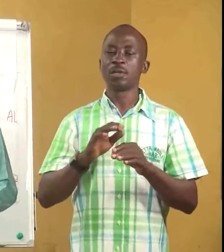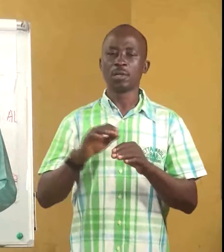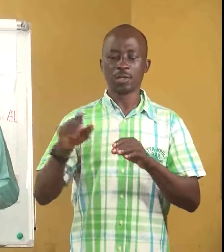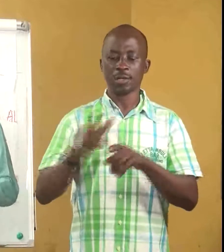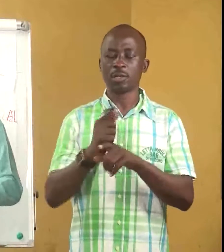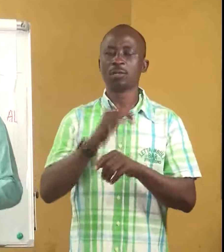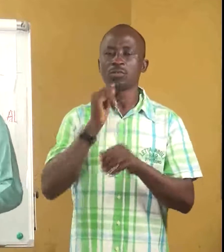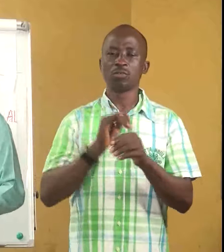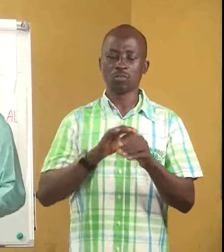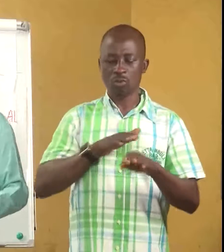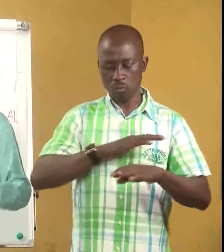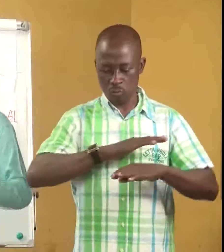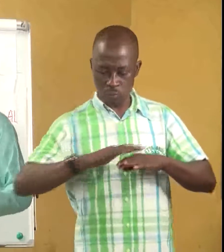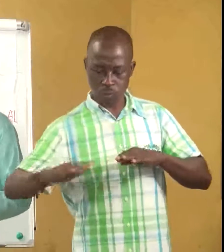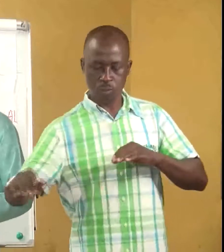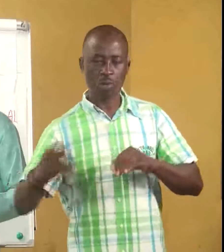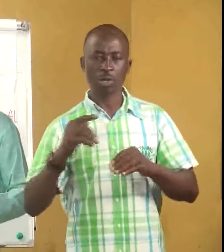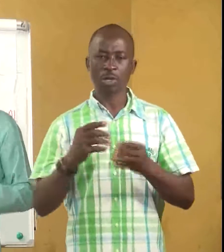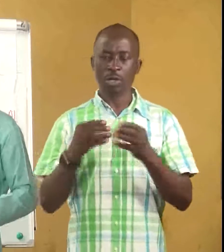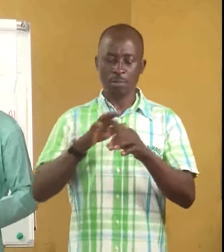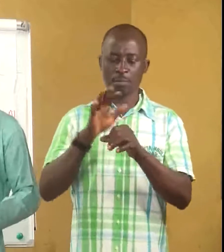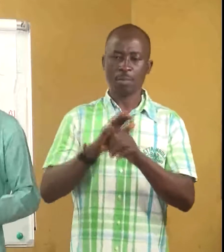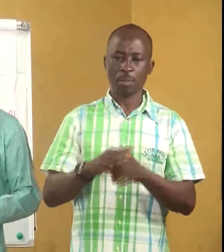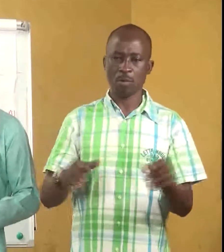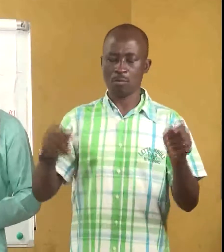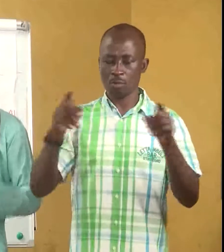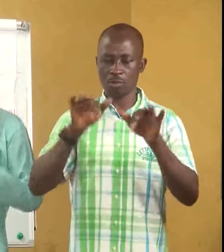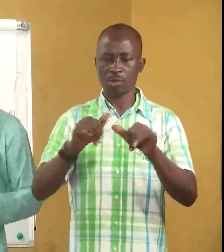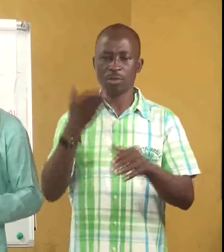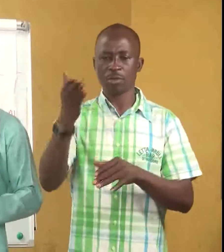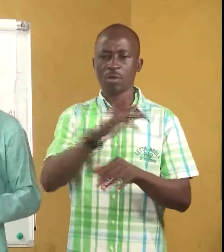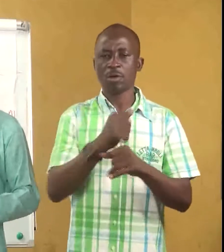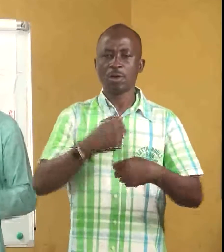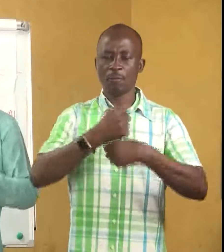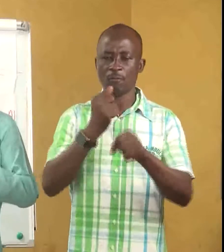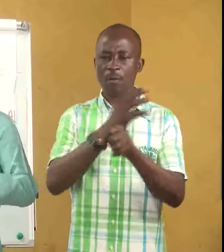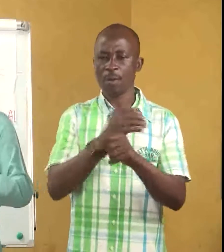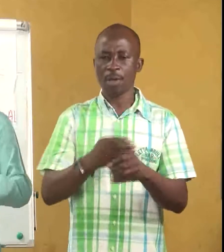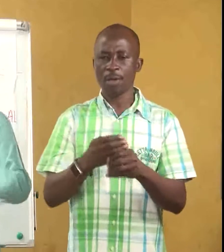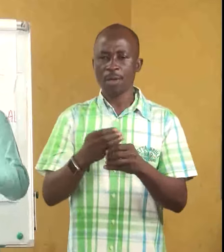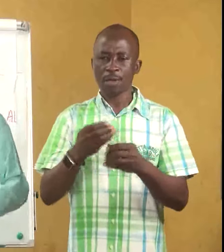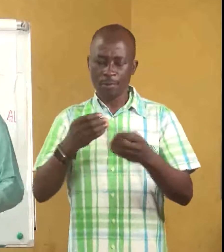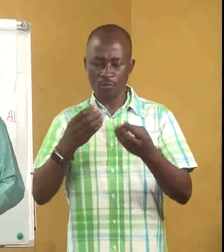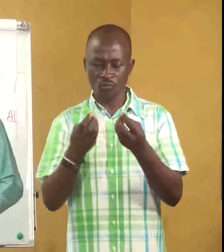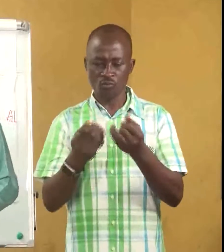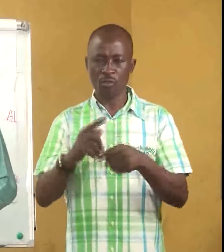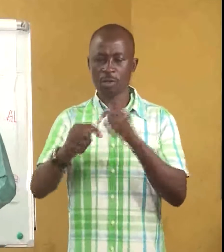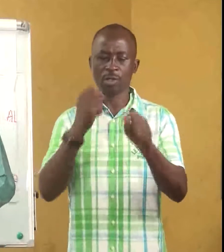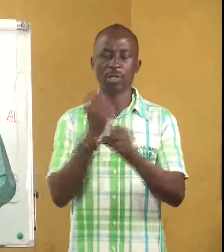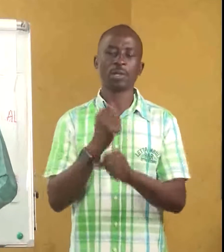slopey, the dissolved minerals accumulate there to form a particular soil type.